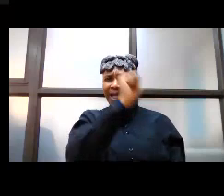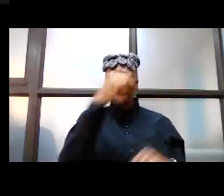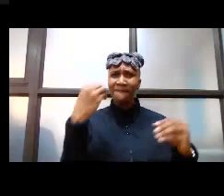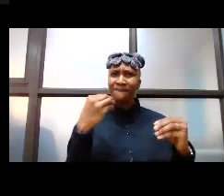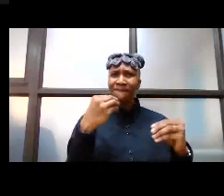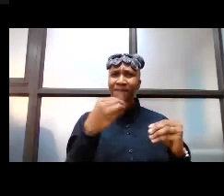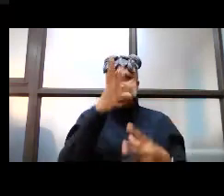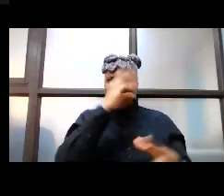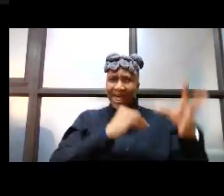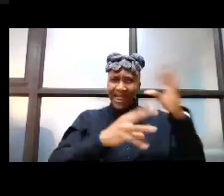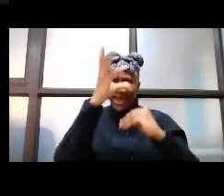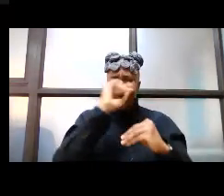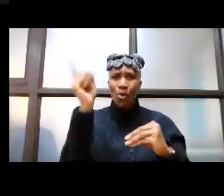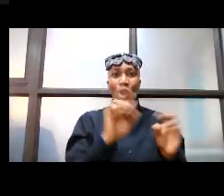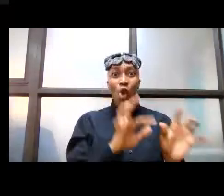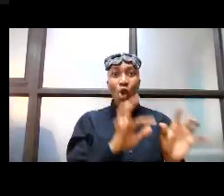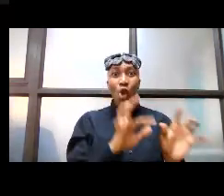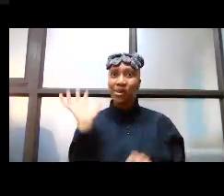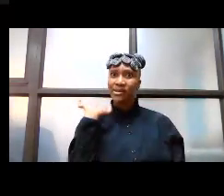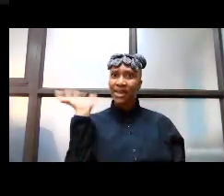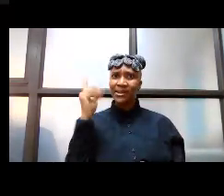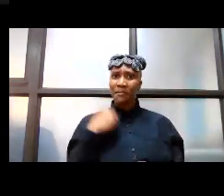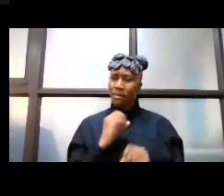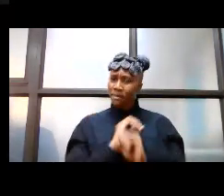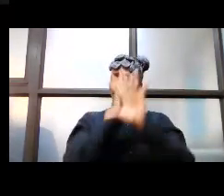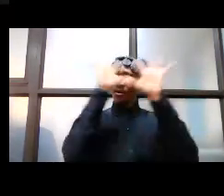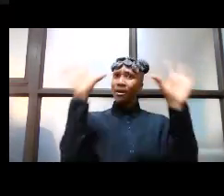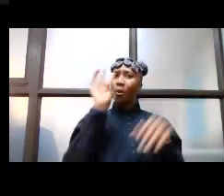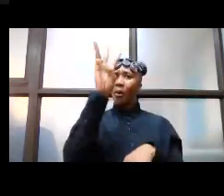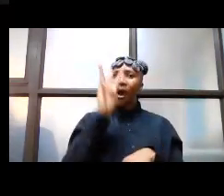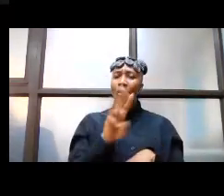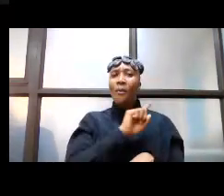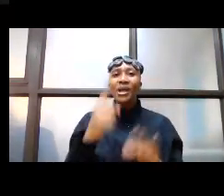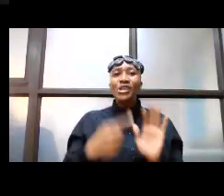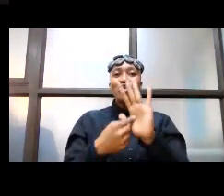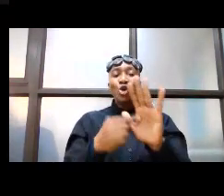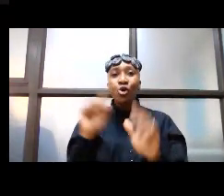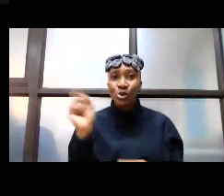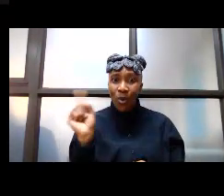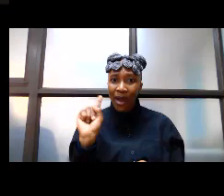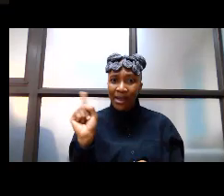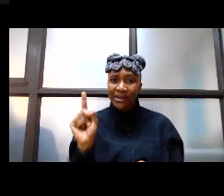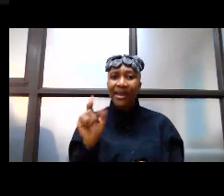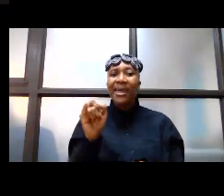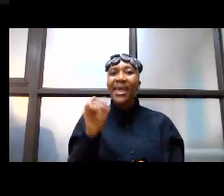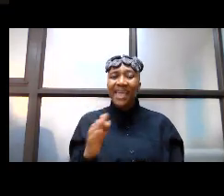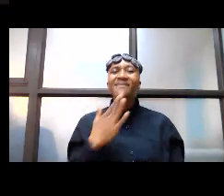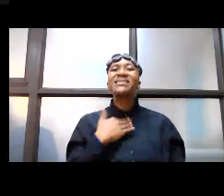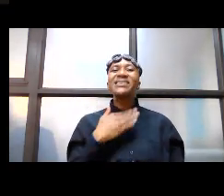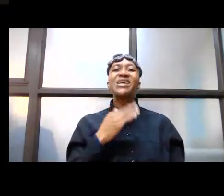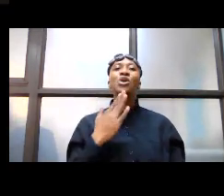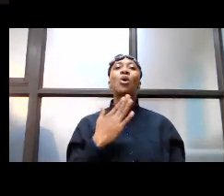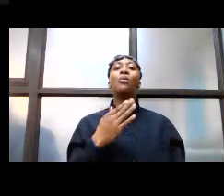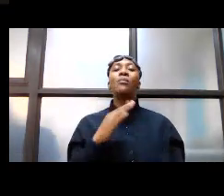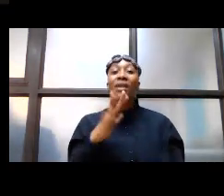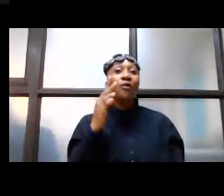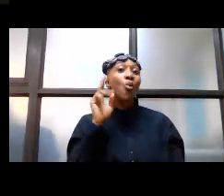which to me, we felt as, wow, that's amazing. But it also shows how if the teachers are willing